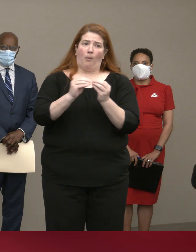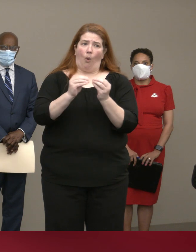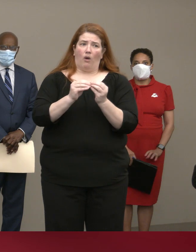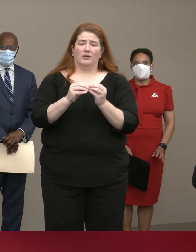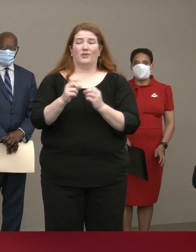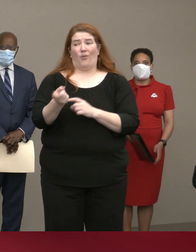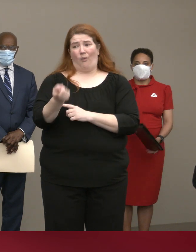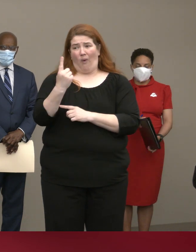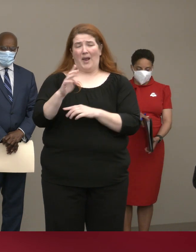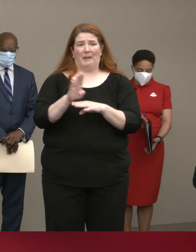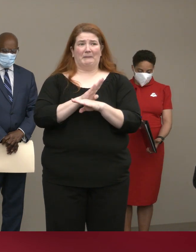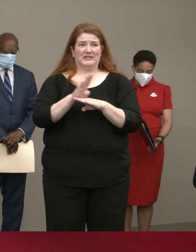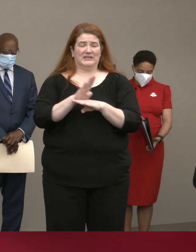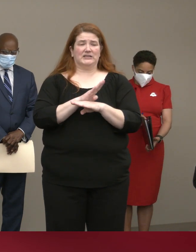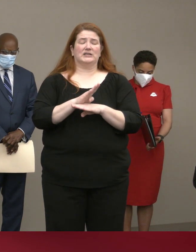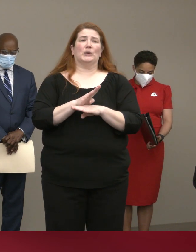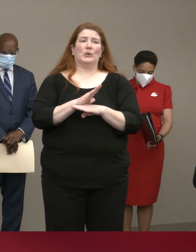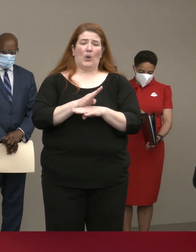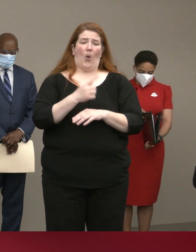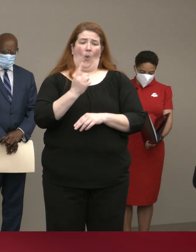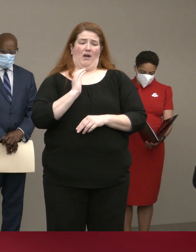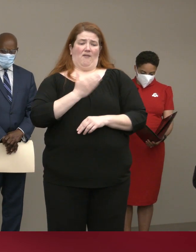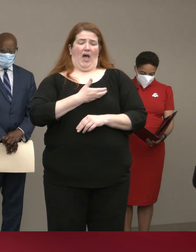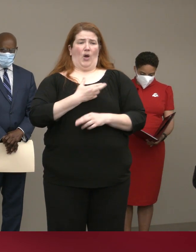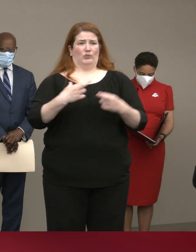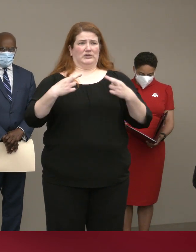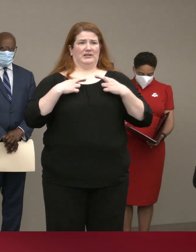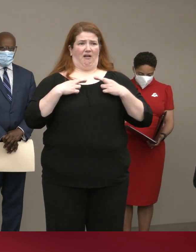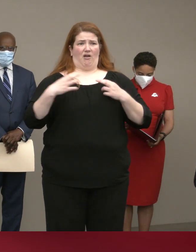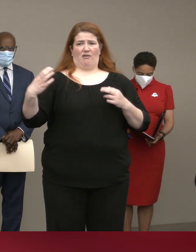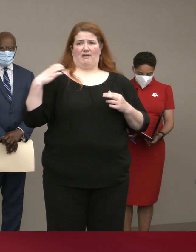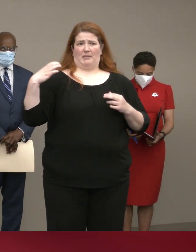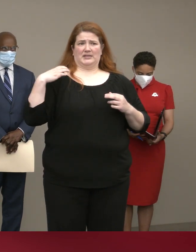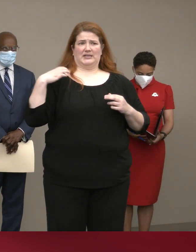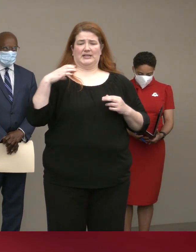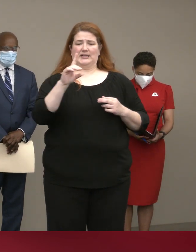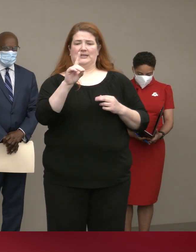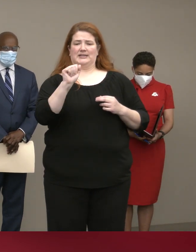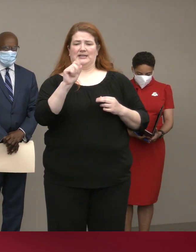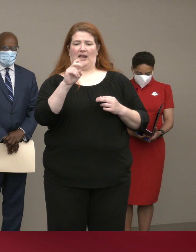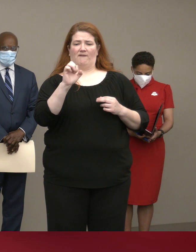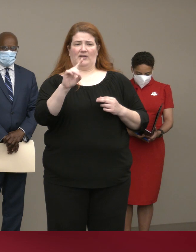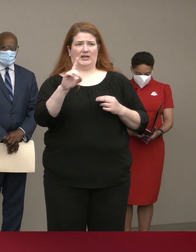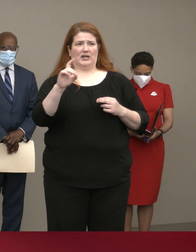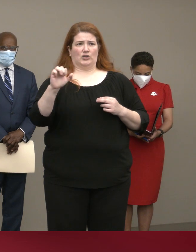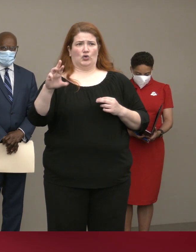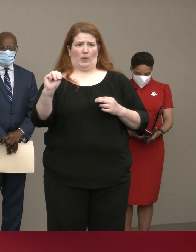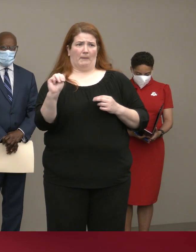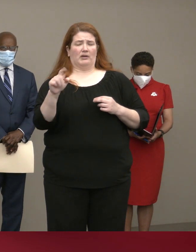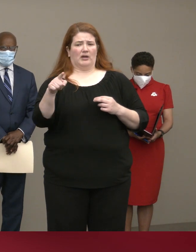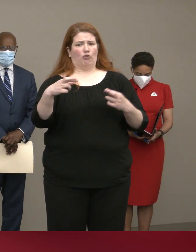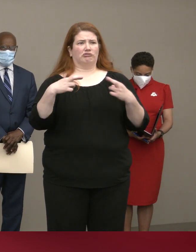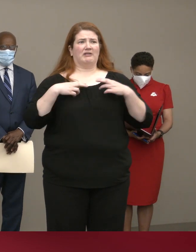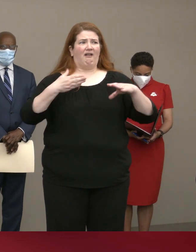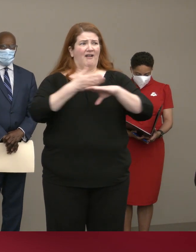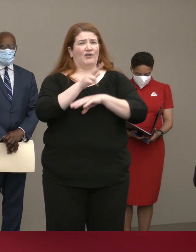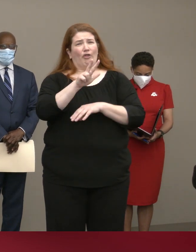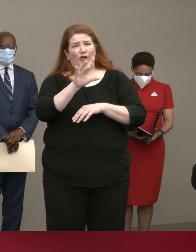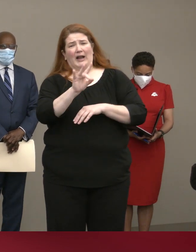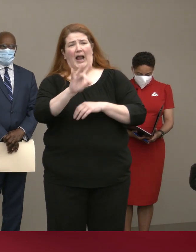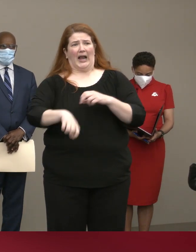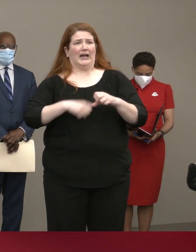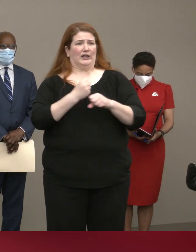businesses had one of our retired captains, retired Captain David Dorn, who had retired after 38